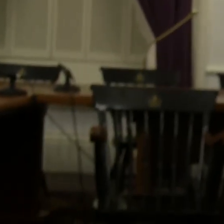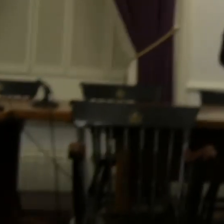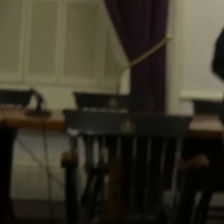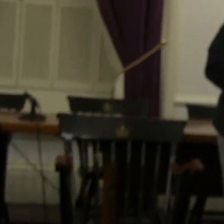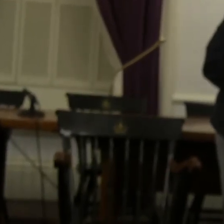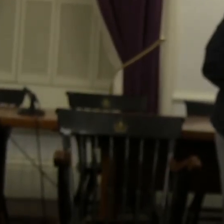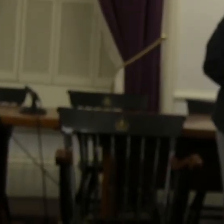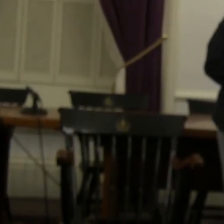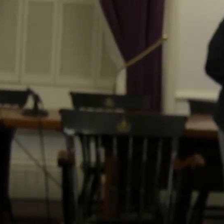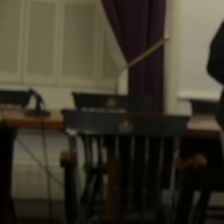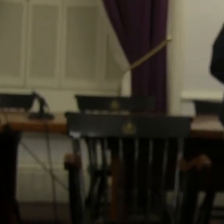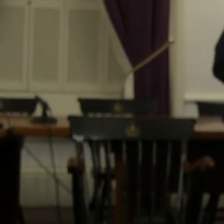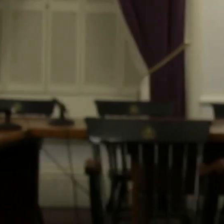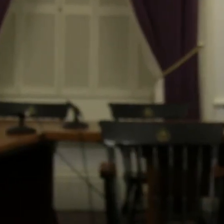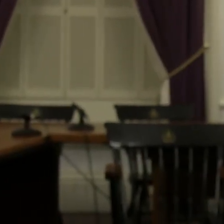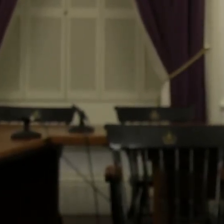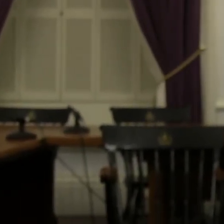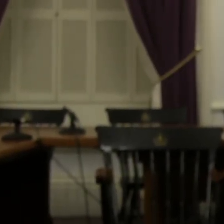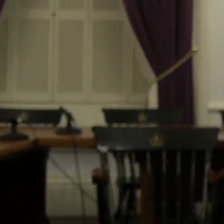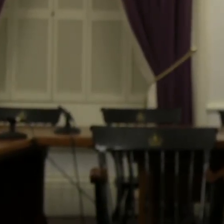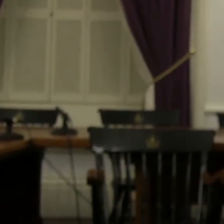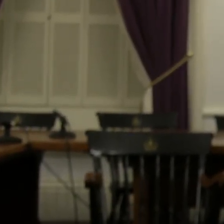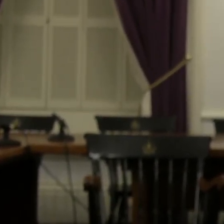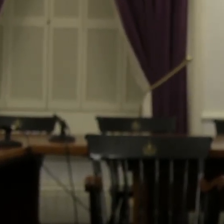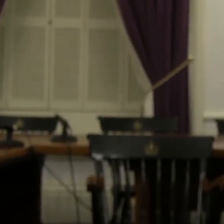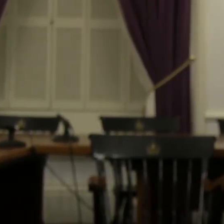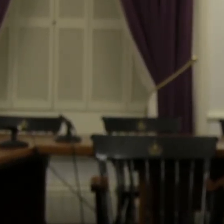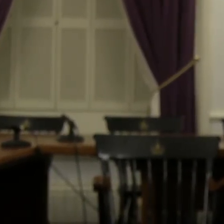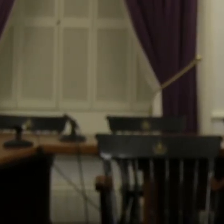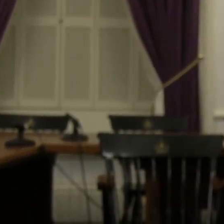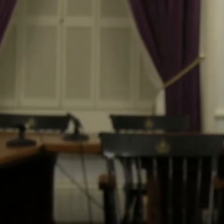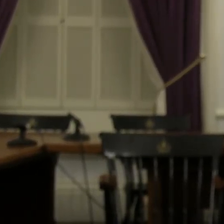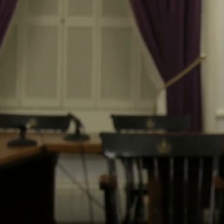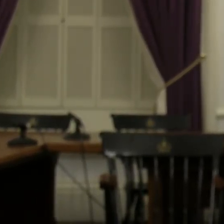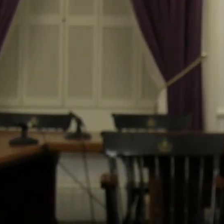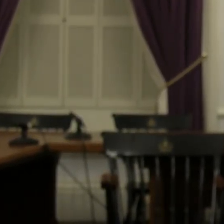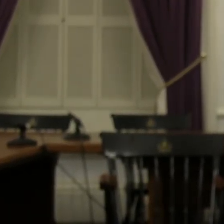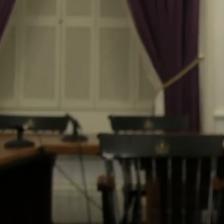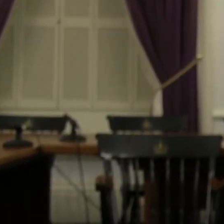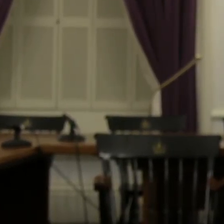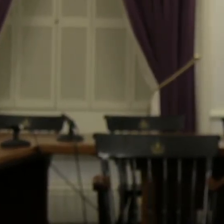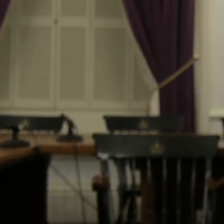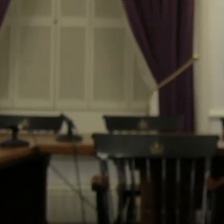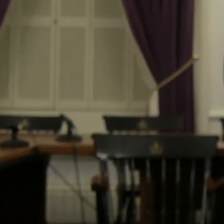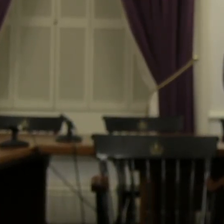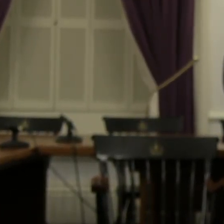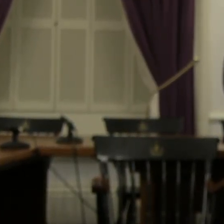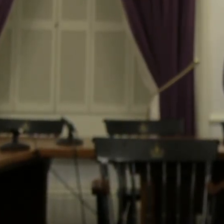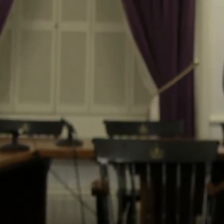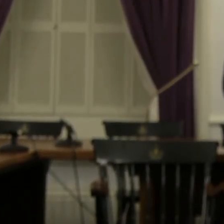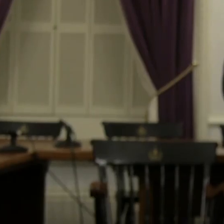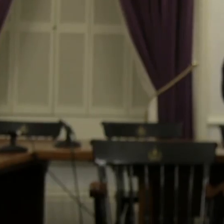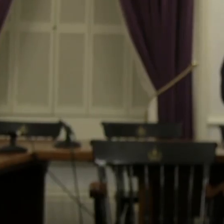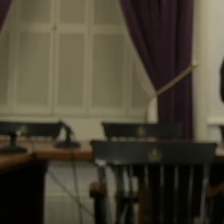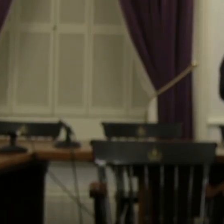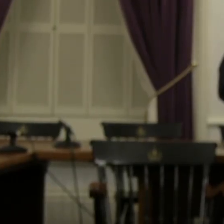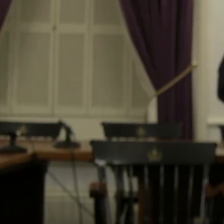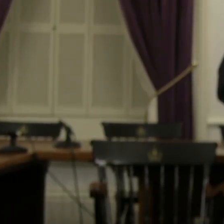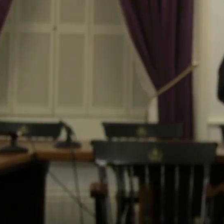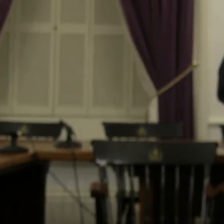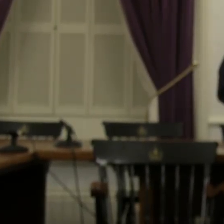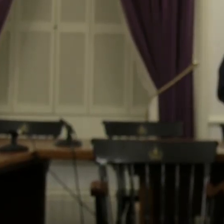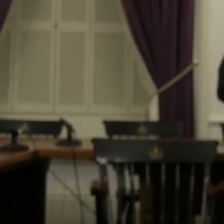well as save for the future. It's a wonderful program. Not much gets out of Congress these days. This is a good one.